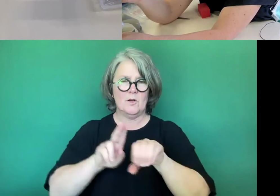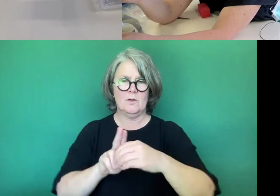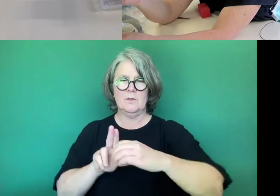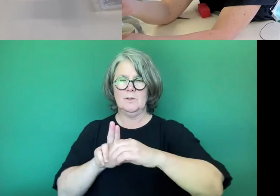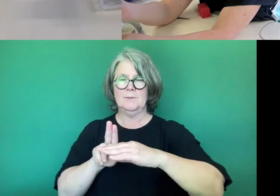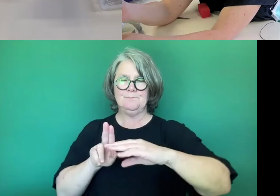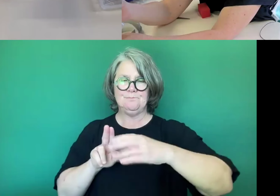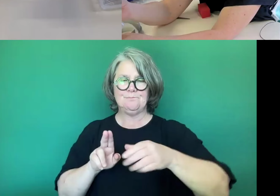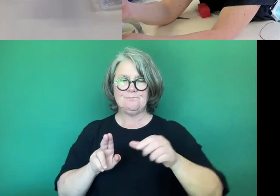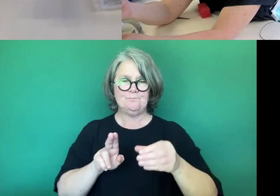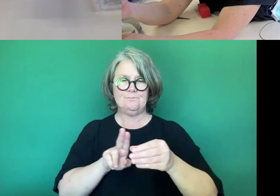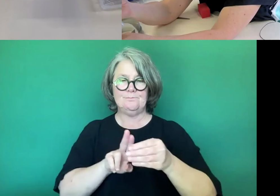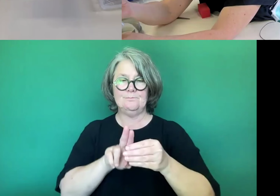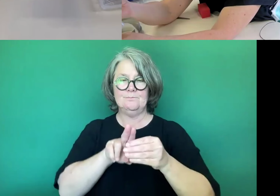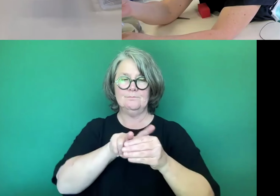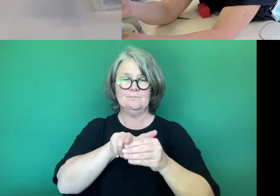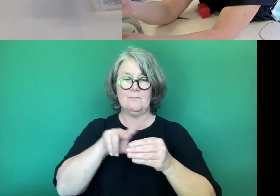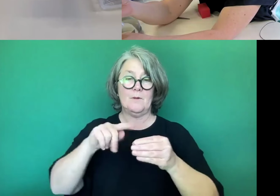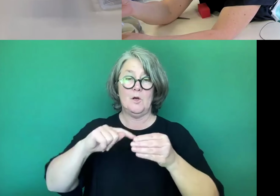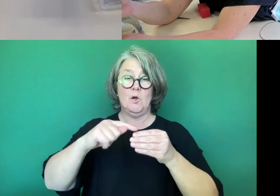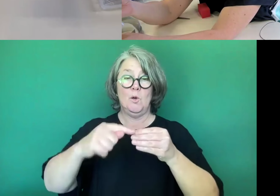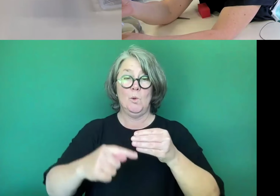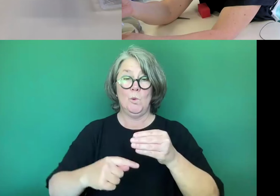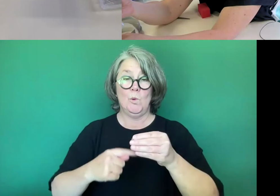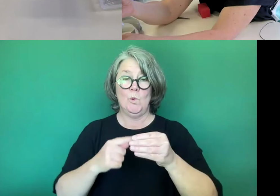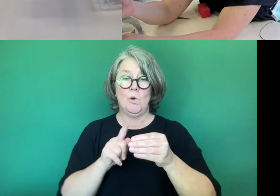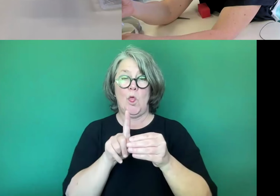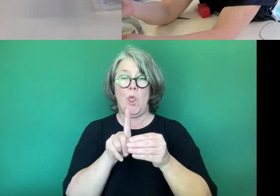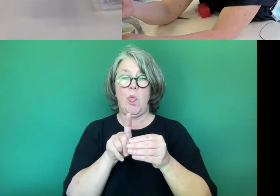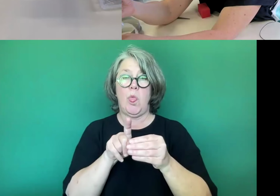of sticky stuff back on itself.